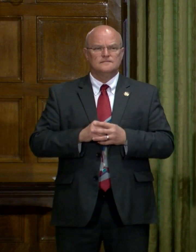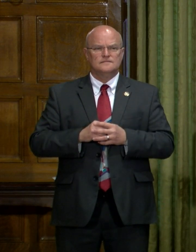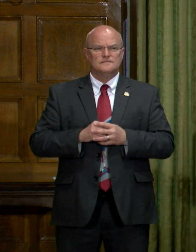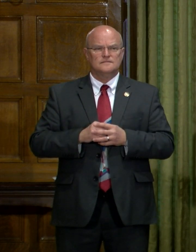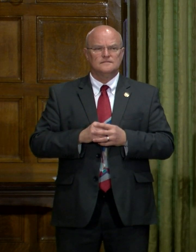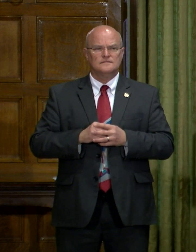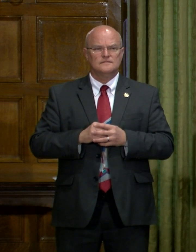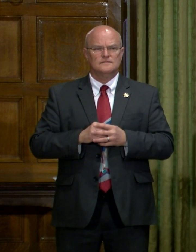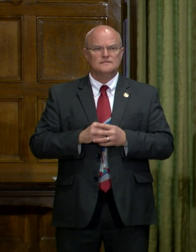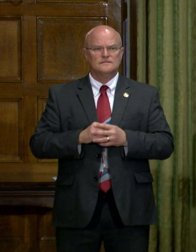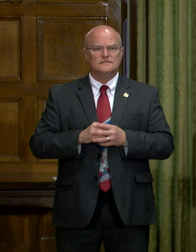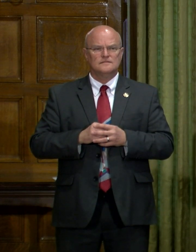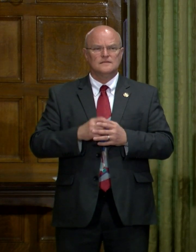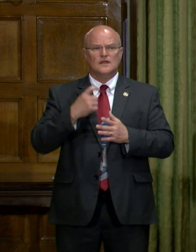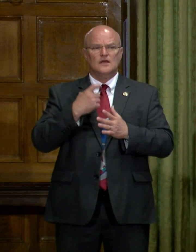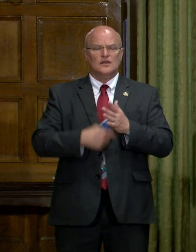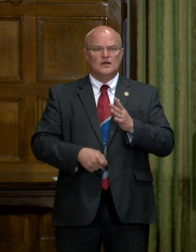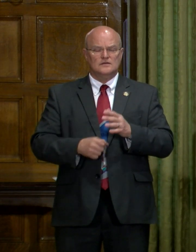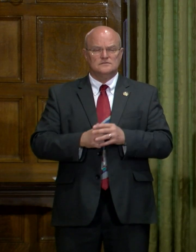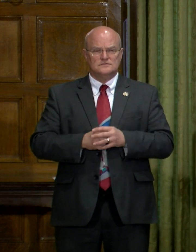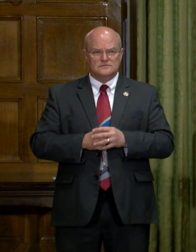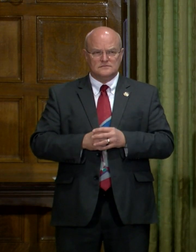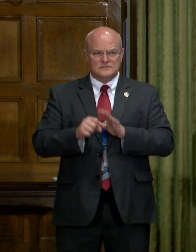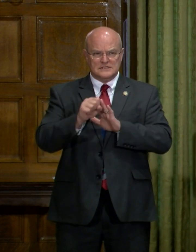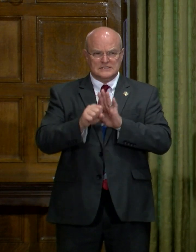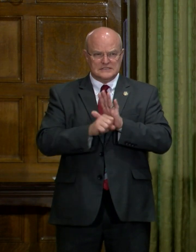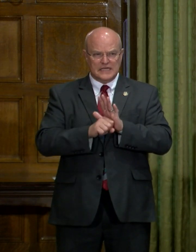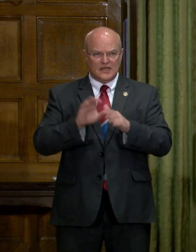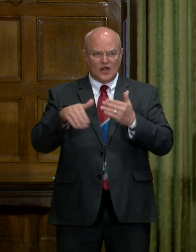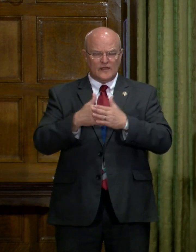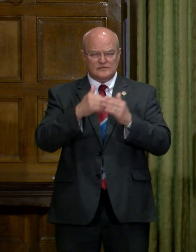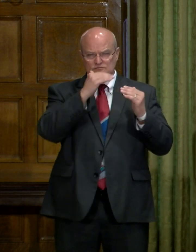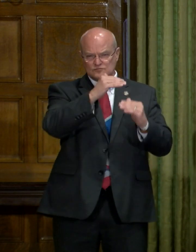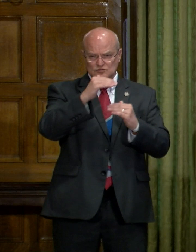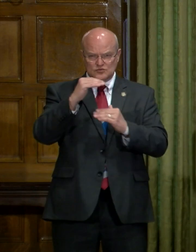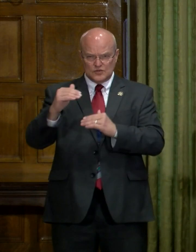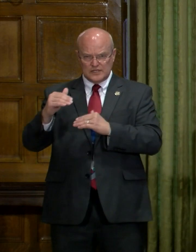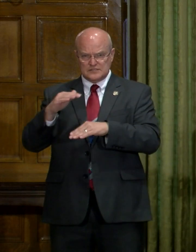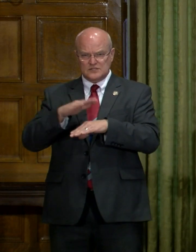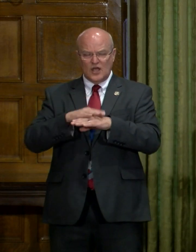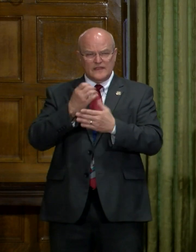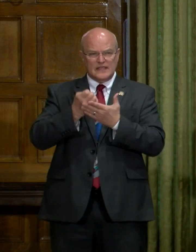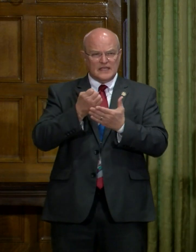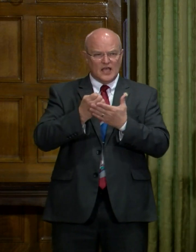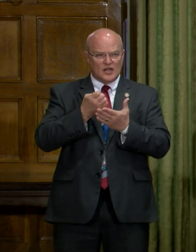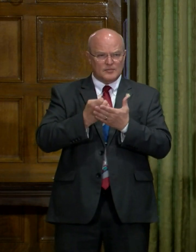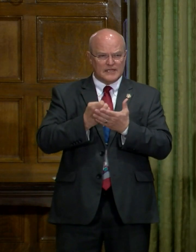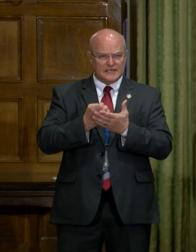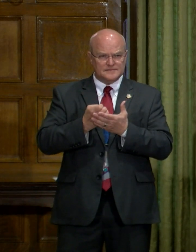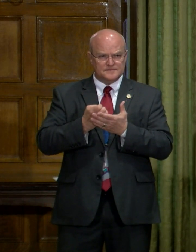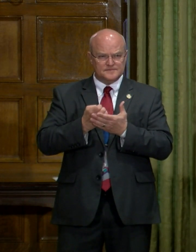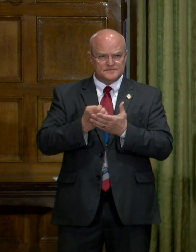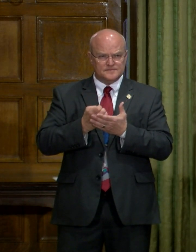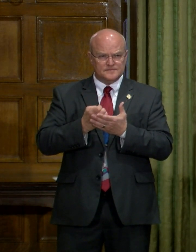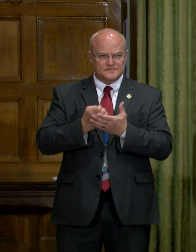the amount that it has cost the state to impose all of these restrictions on the economy,